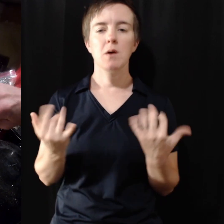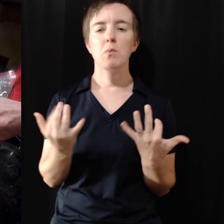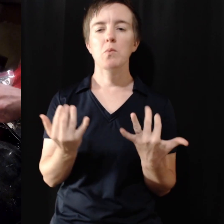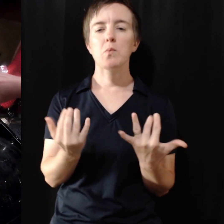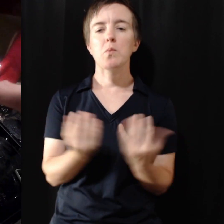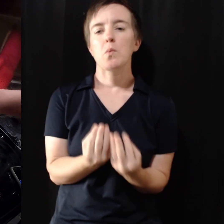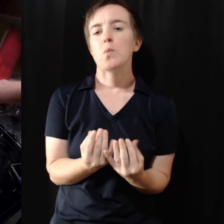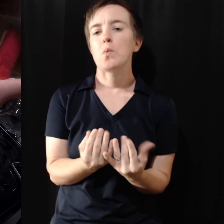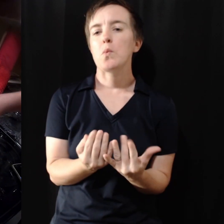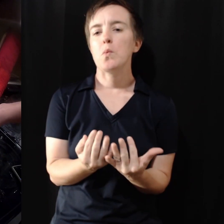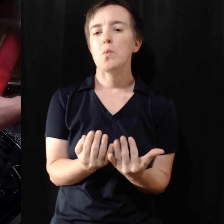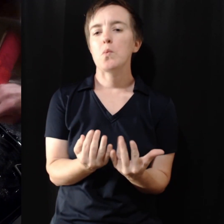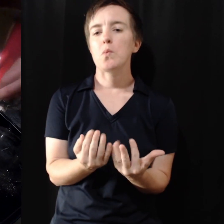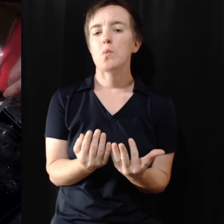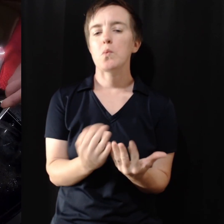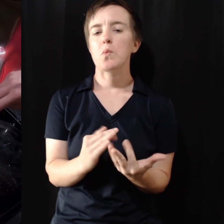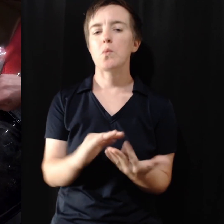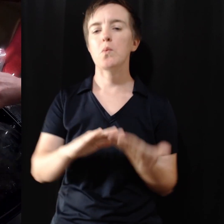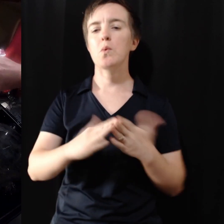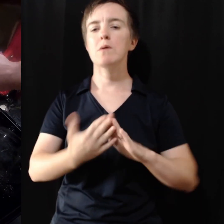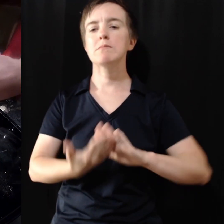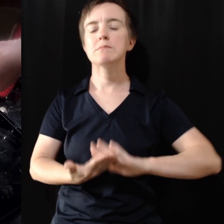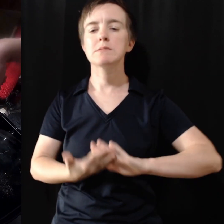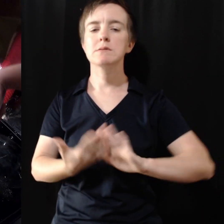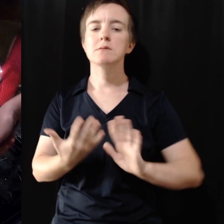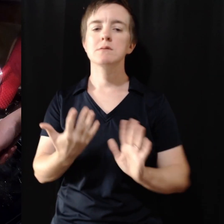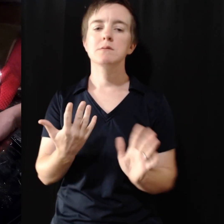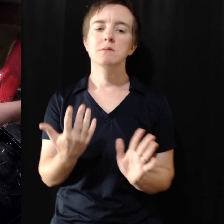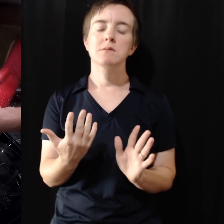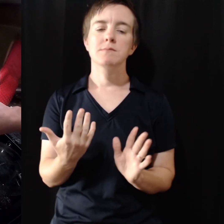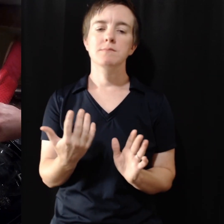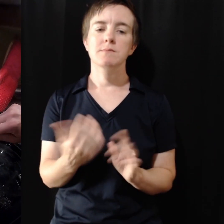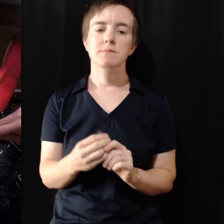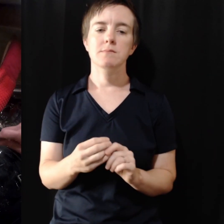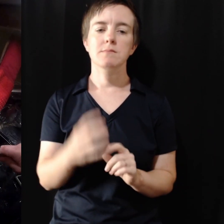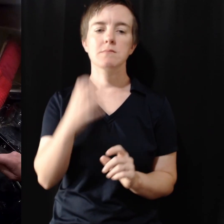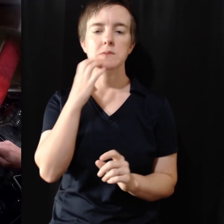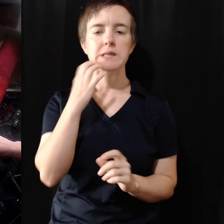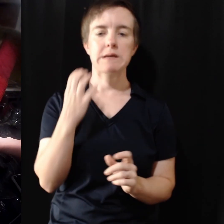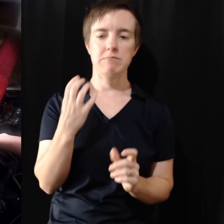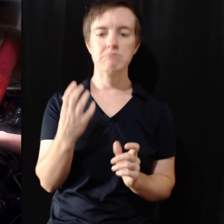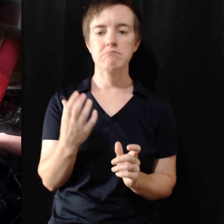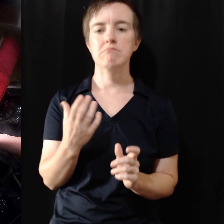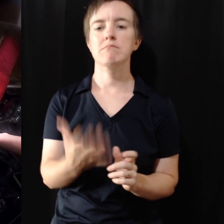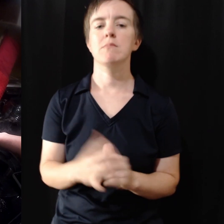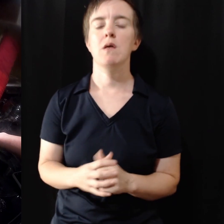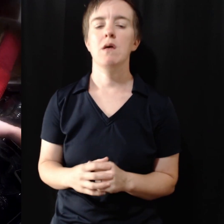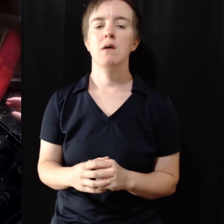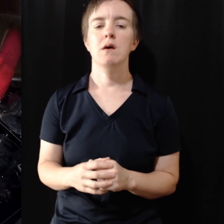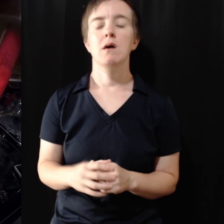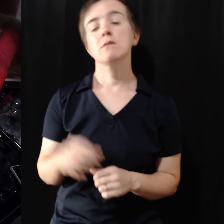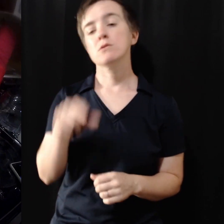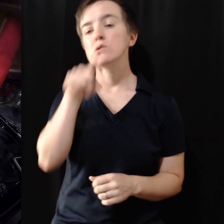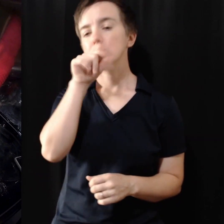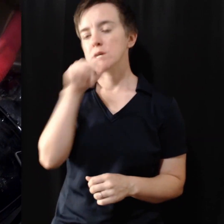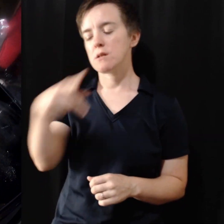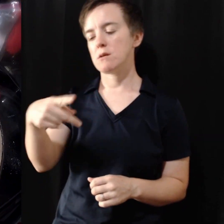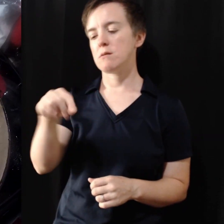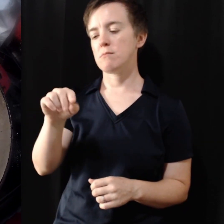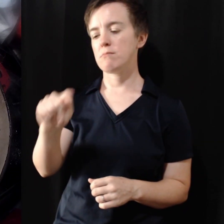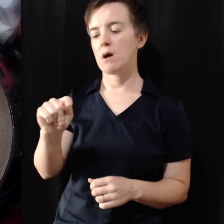I'm waiting and letting that simmer to thicken up there. chicken pot